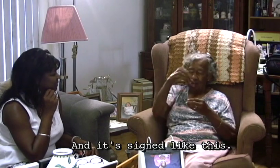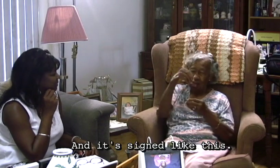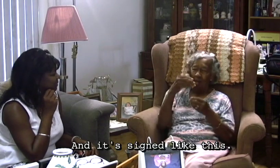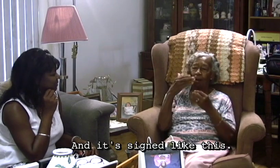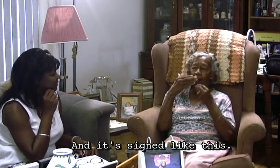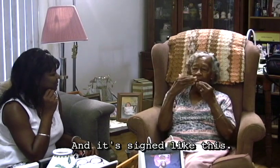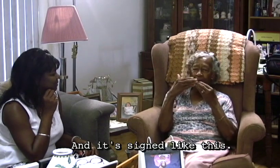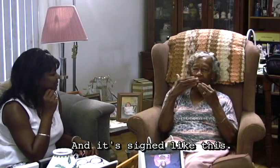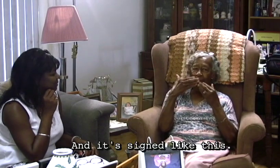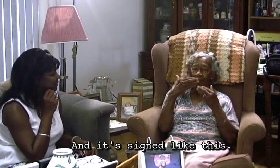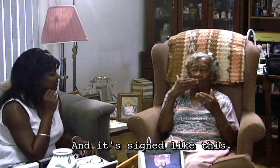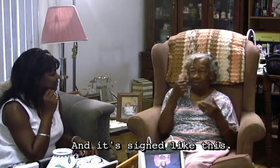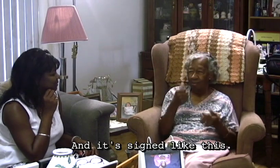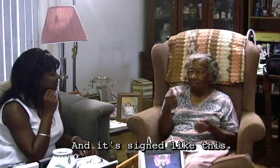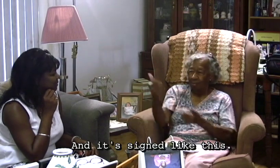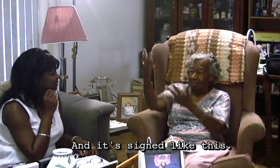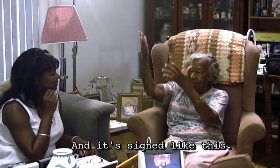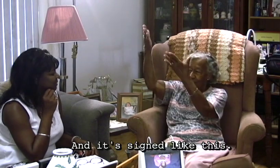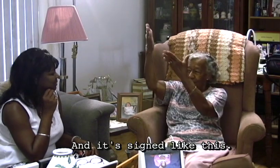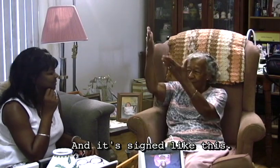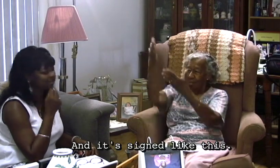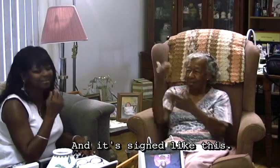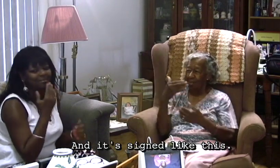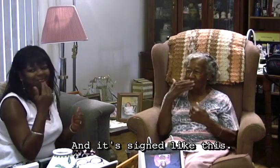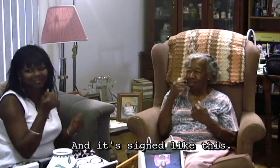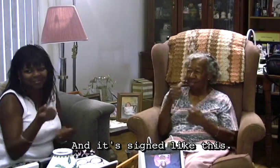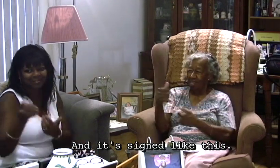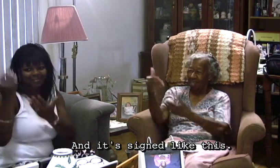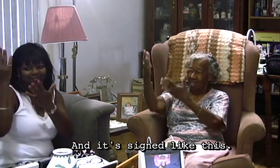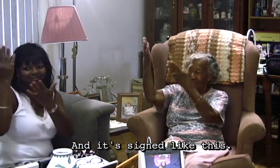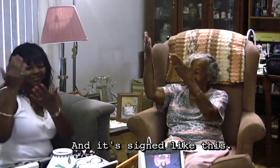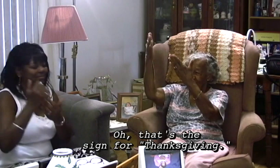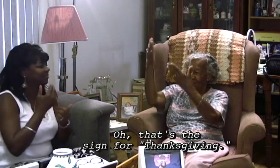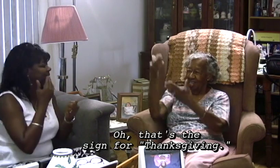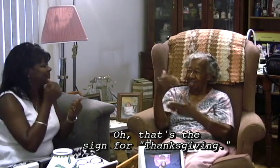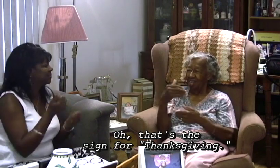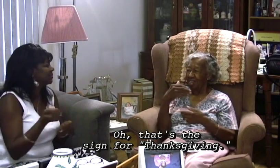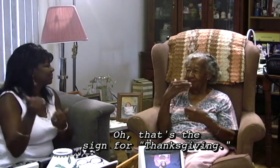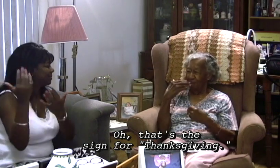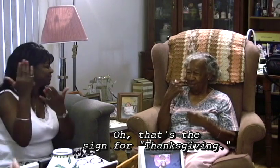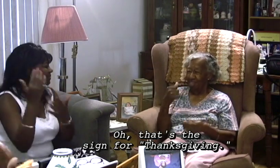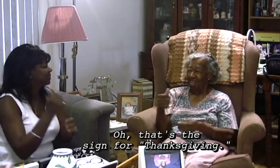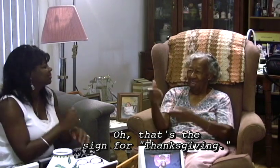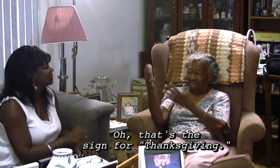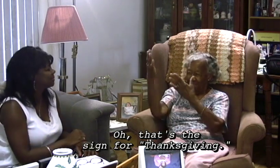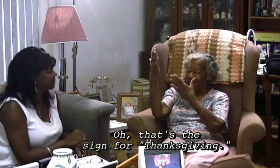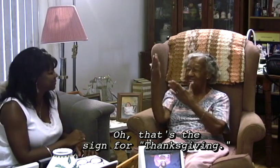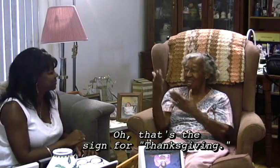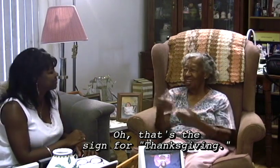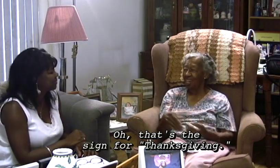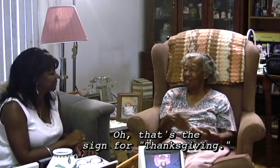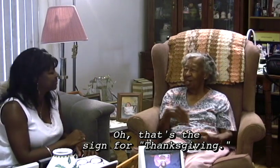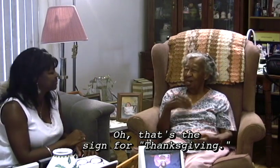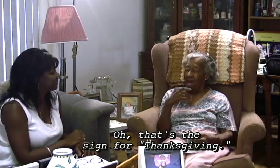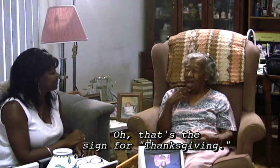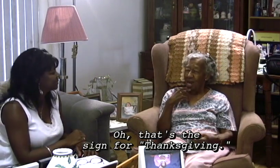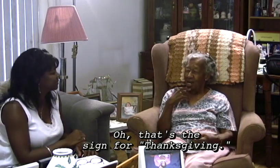And it's signed like this. Oh, that's your sign Thanksgiving. for Thanksgiving. Mm-hmm. Mm-hmm. And